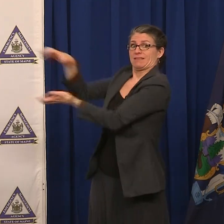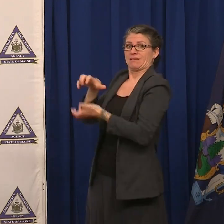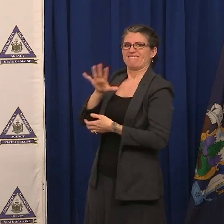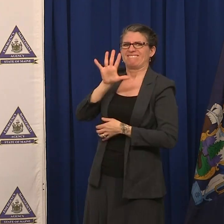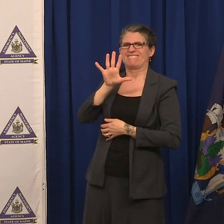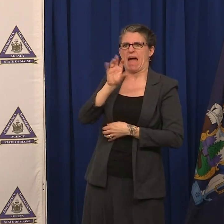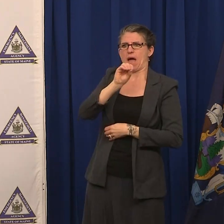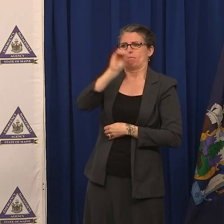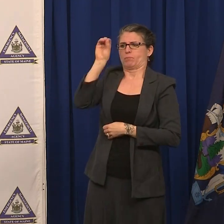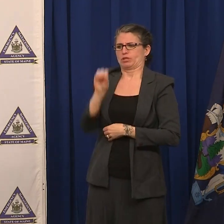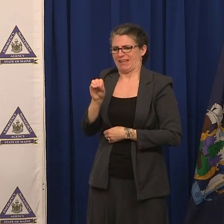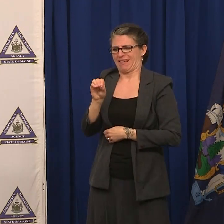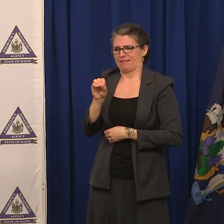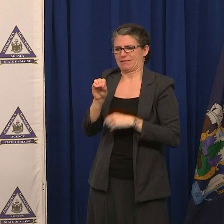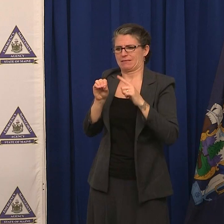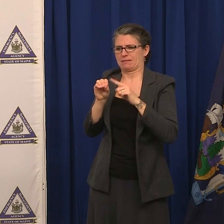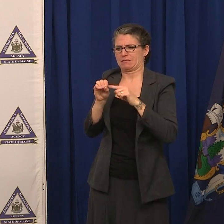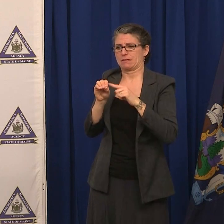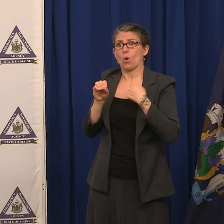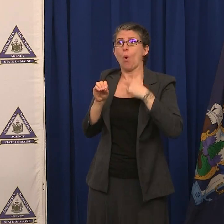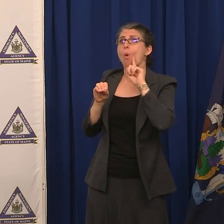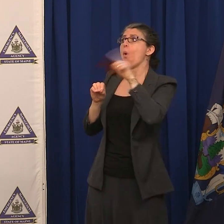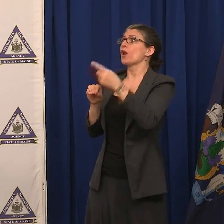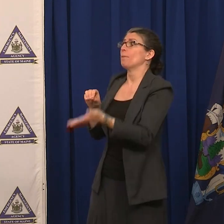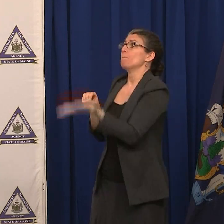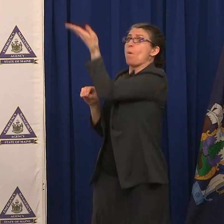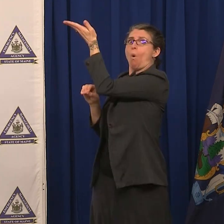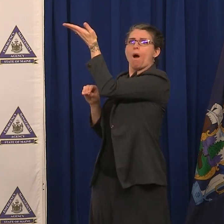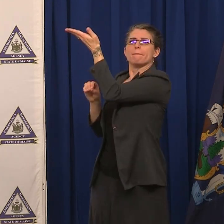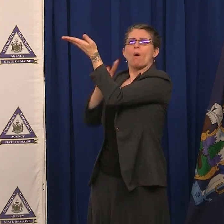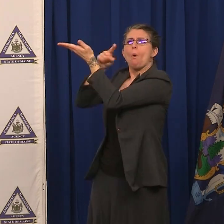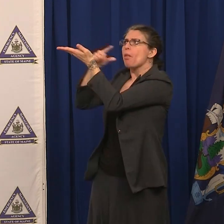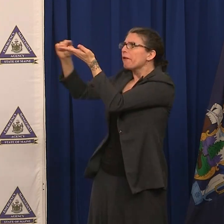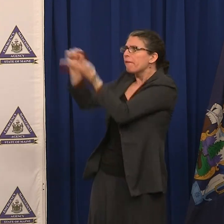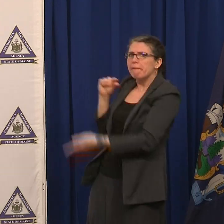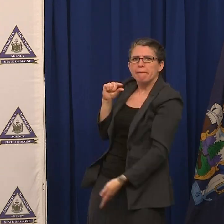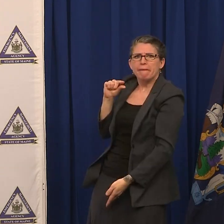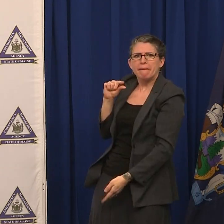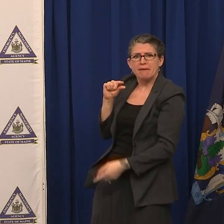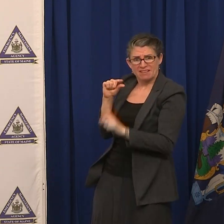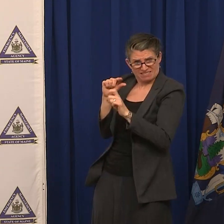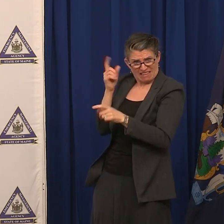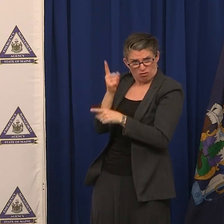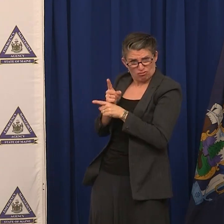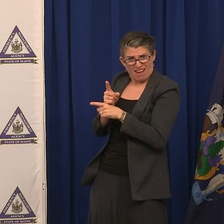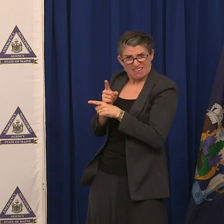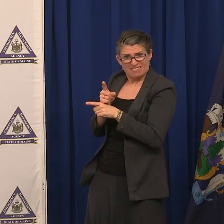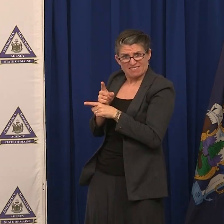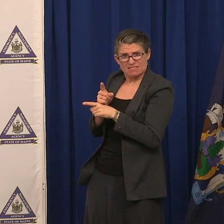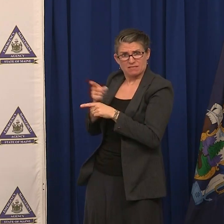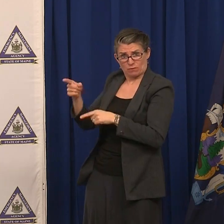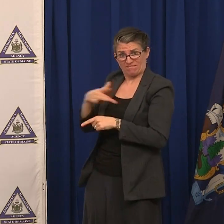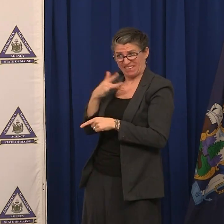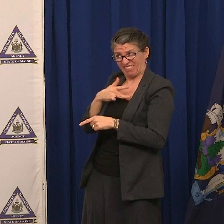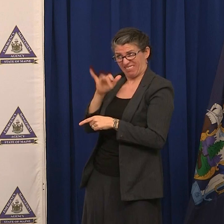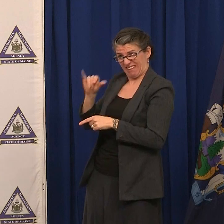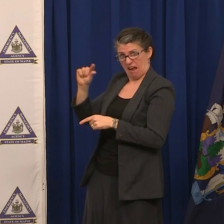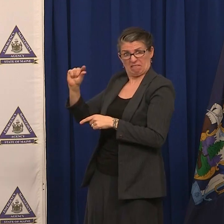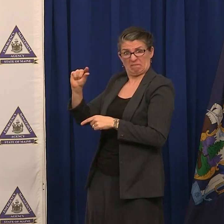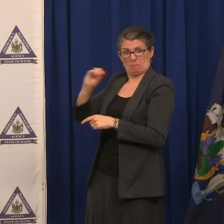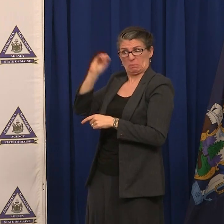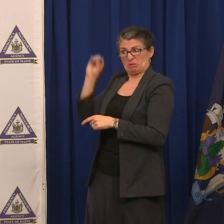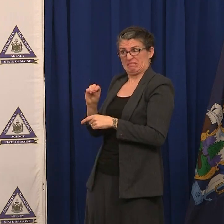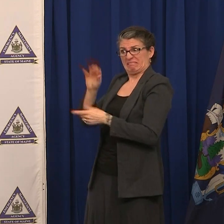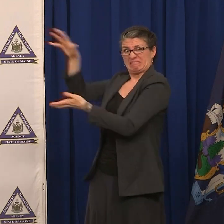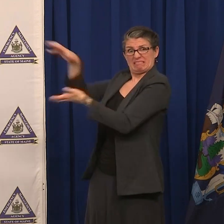next distribution? And on Friday we quoted a Maine general nurse as saying there are only enough surgical masks there for about 1 to 2 weeks. Mm-hmm. Nurses are actually